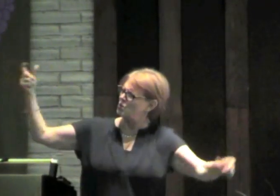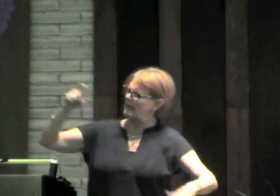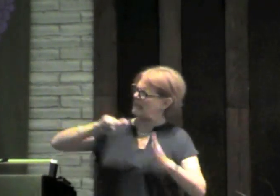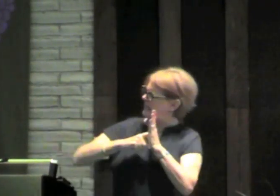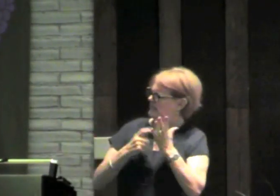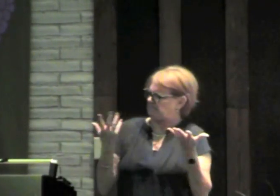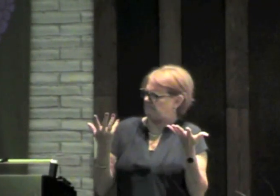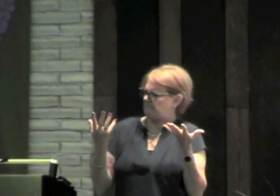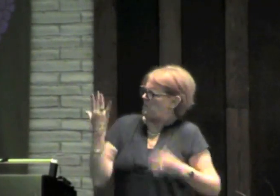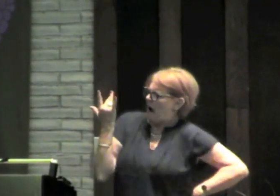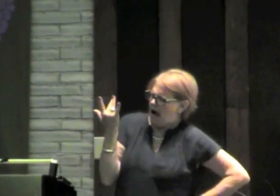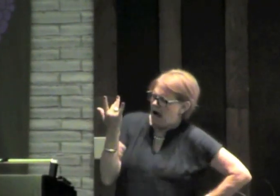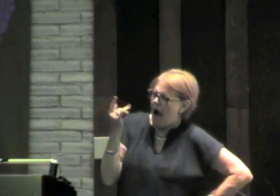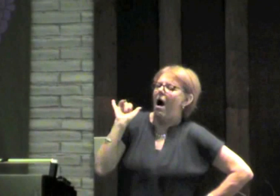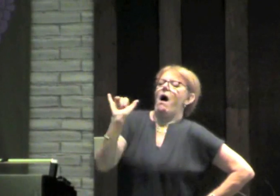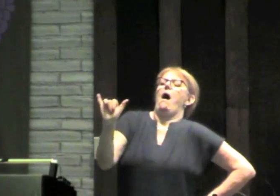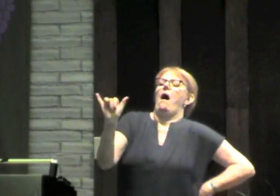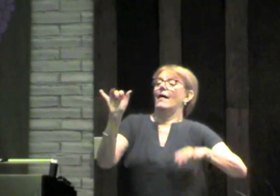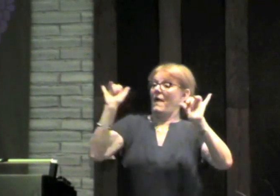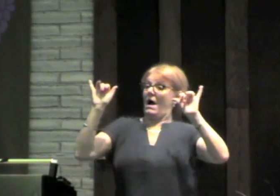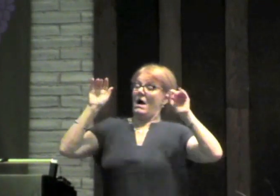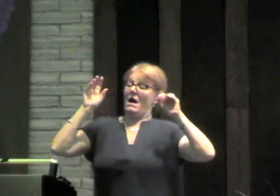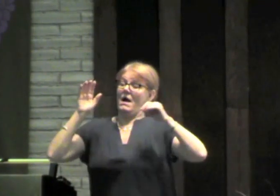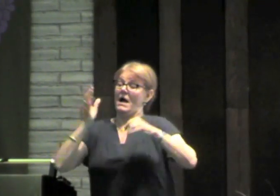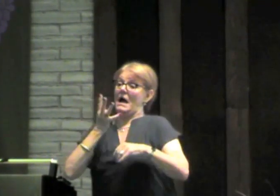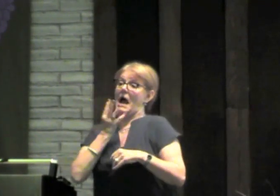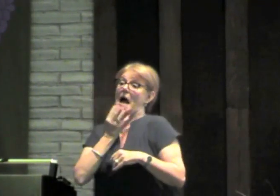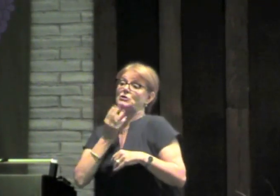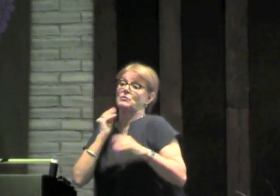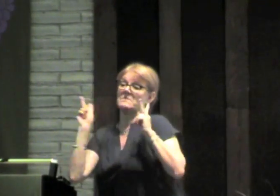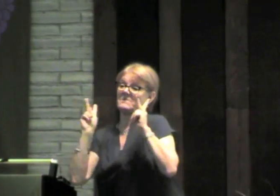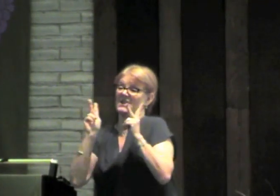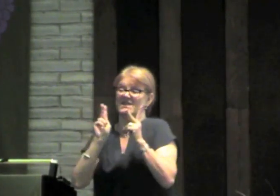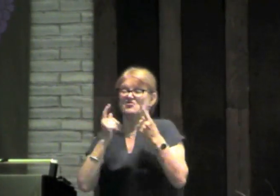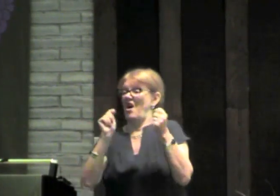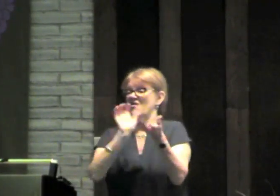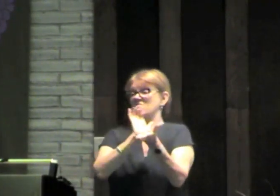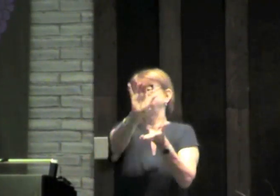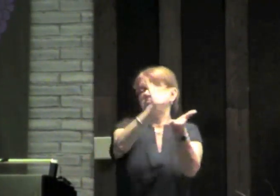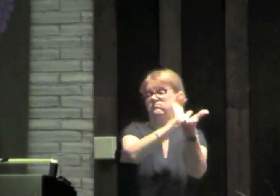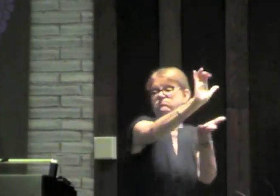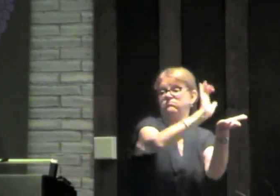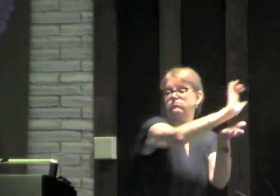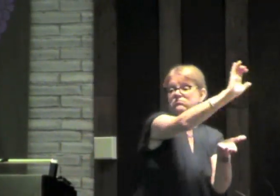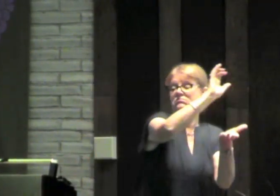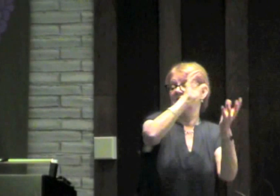going over time. But you can see that gigantic key on the top of the arch. Well, remember when